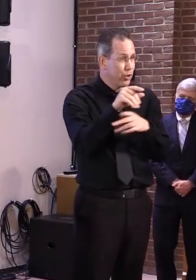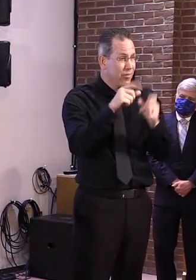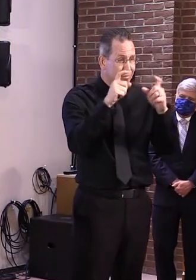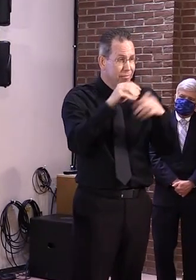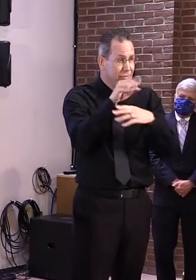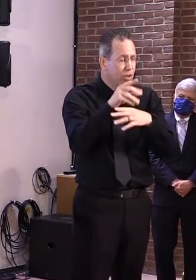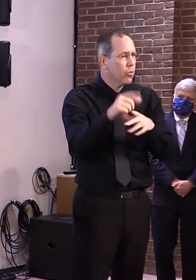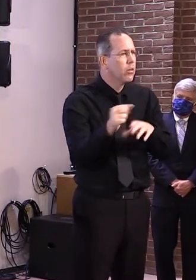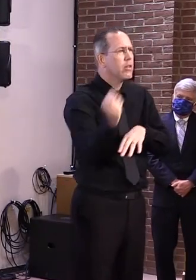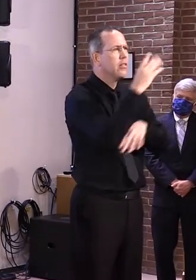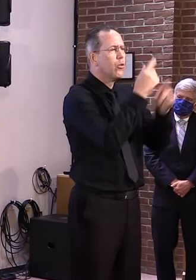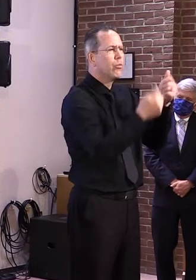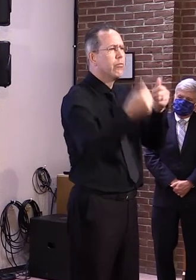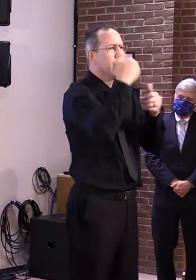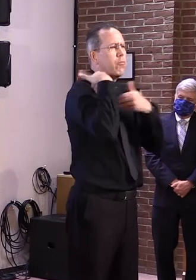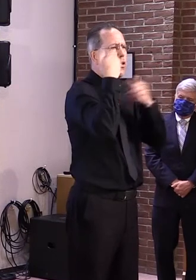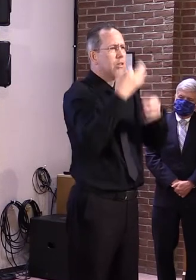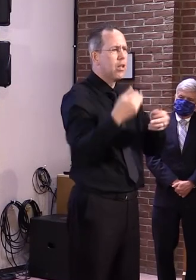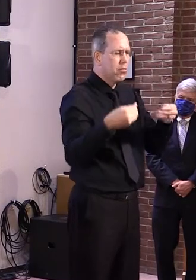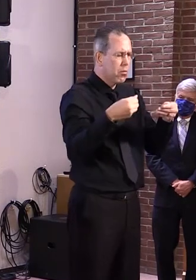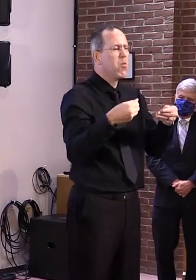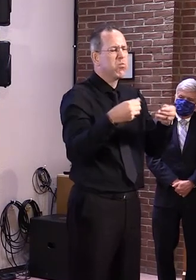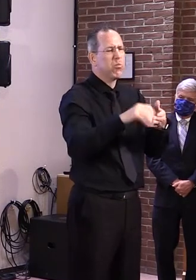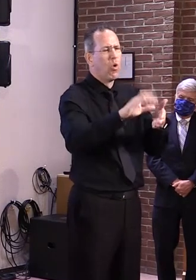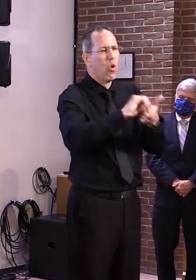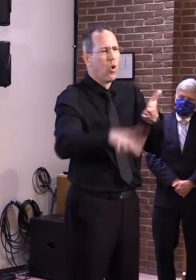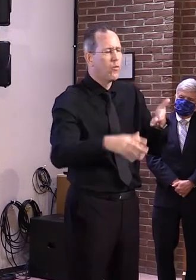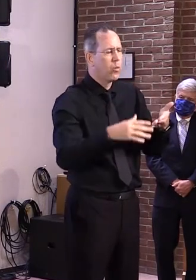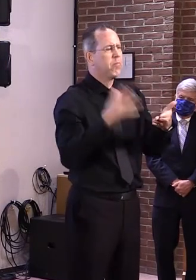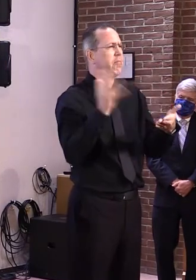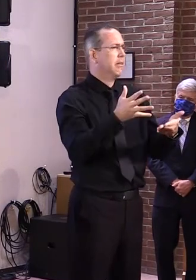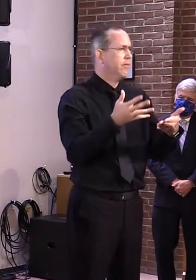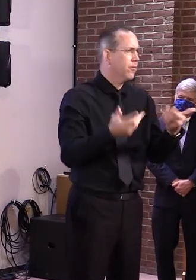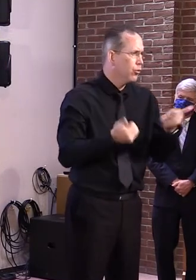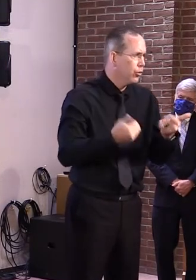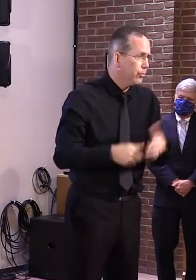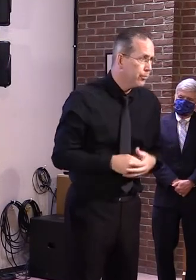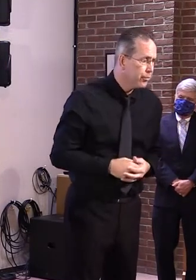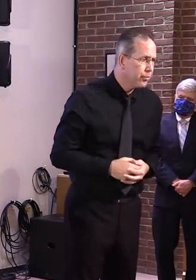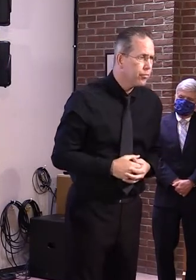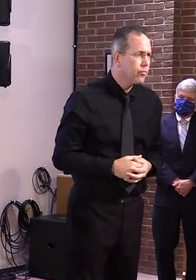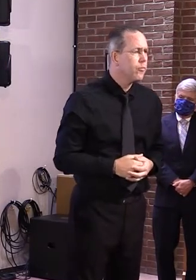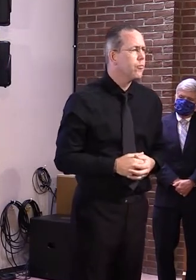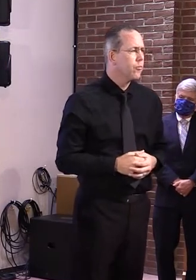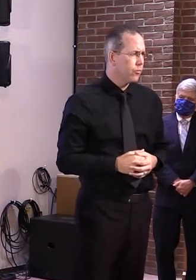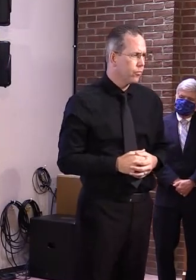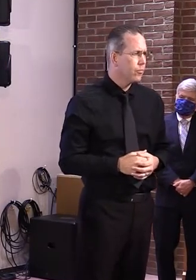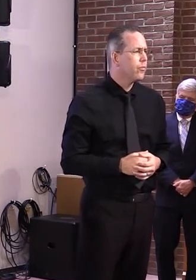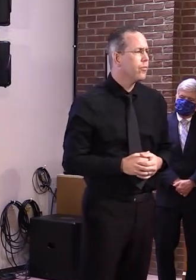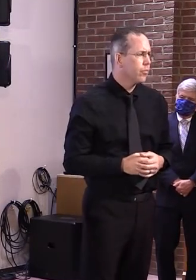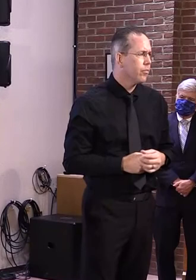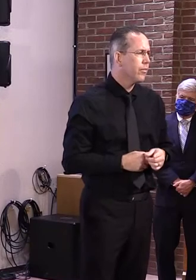way, isn't that dangerous for motorcycles and wet trap?